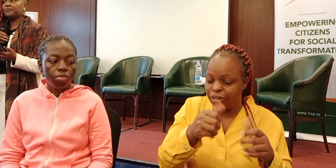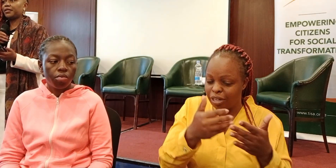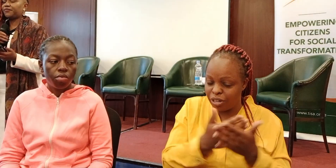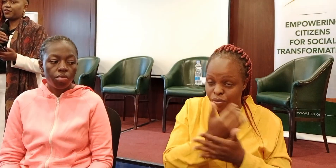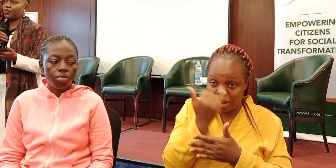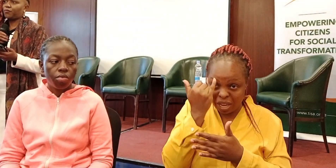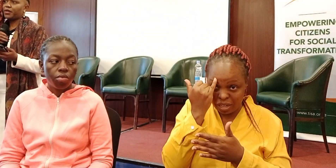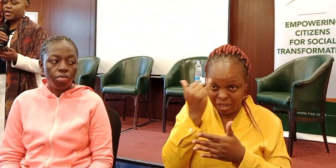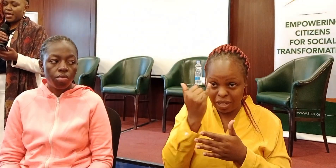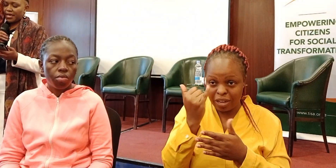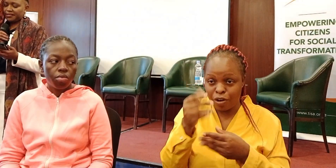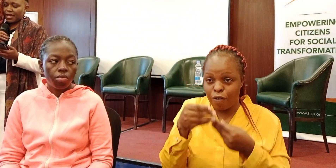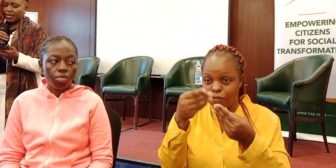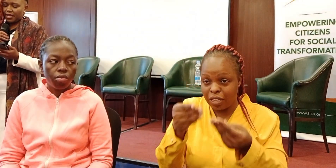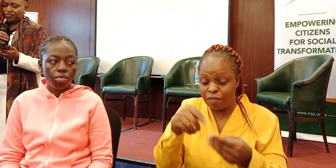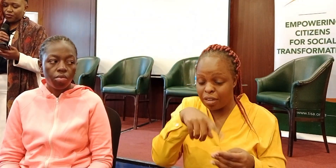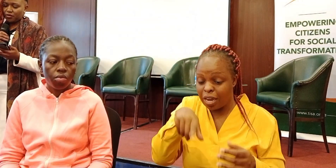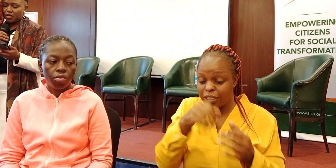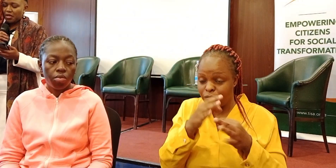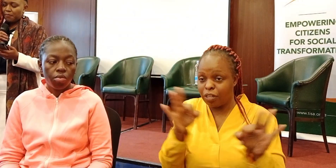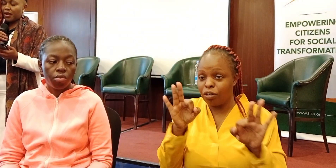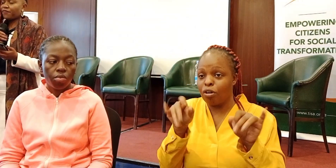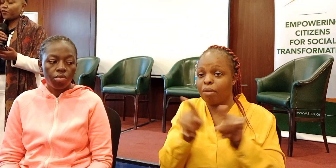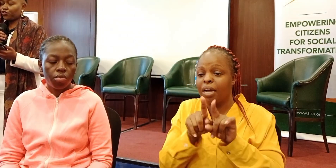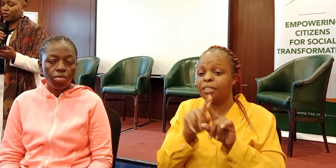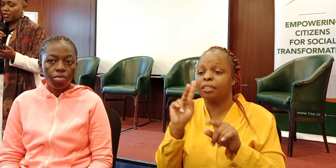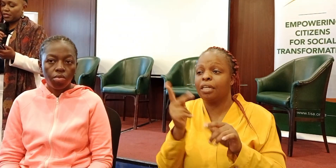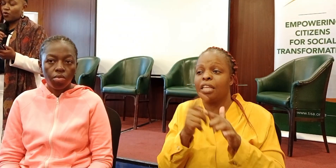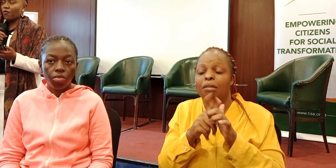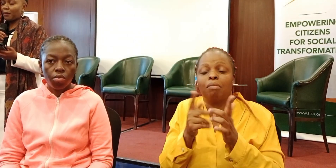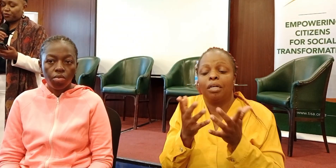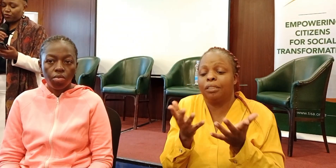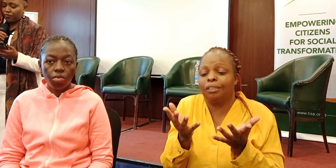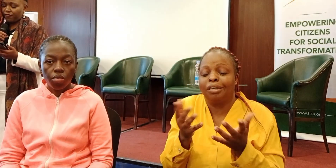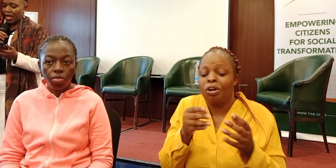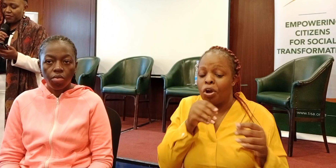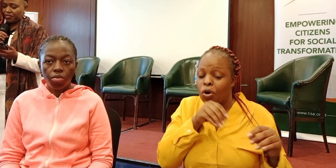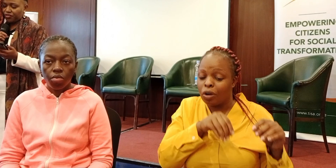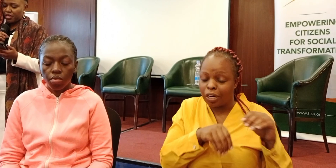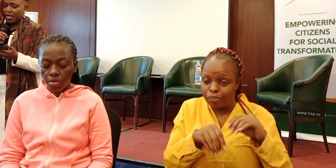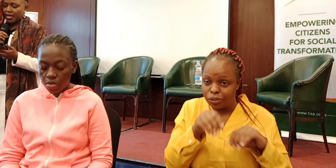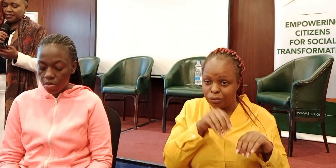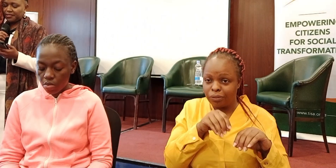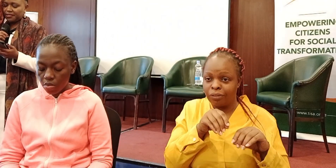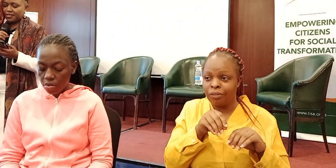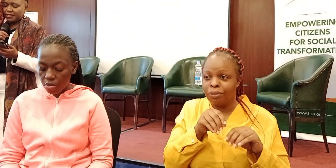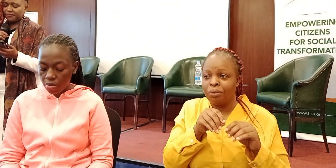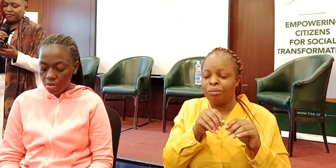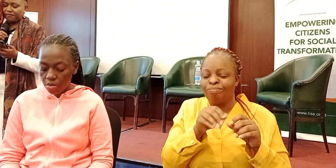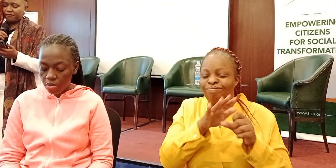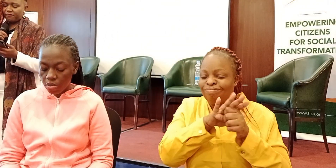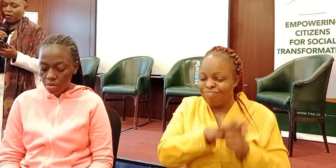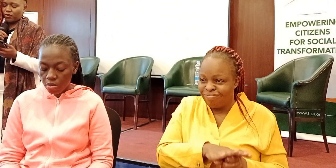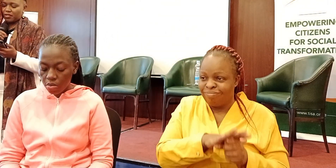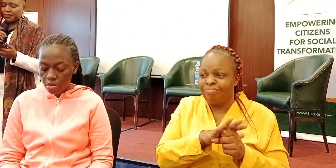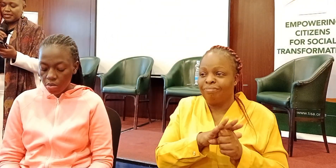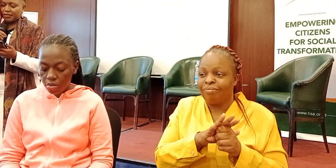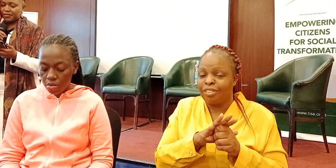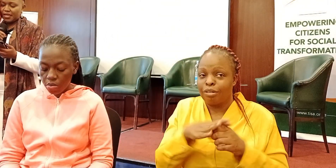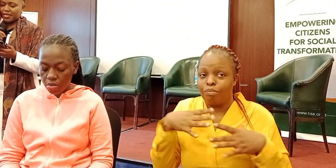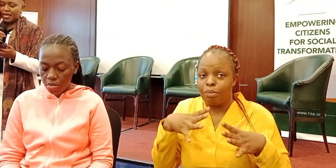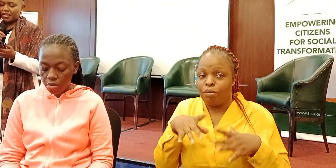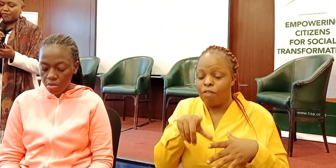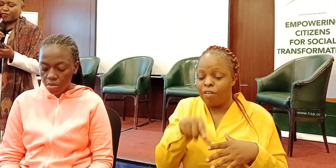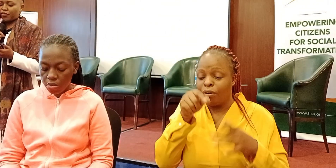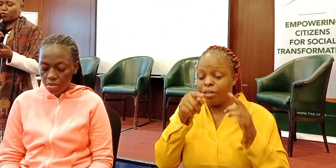the ultimate freedom as a nation. But unfortunately, corruption flourished, and citizens found